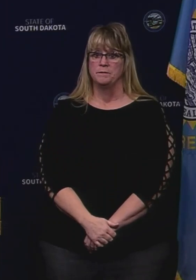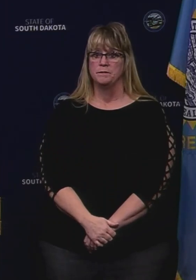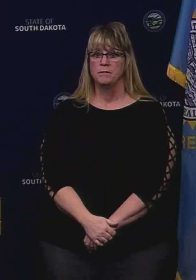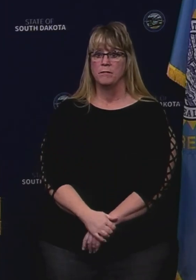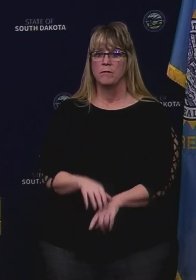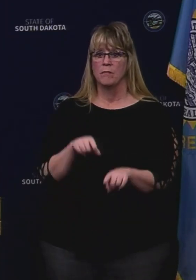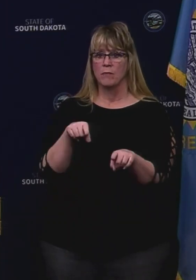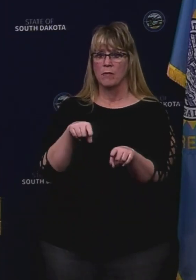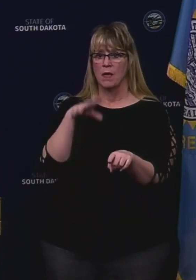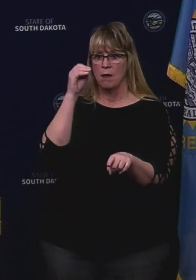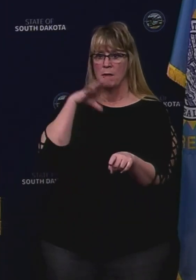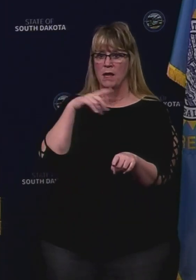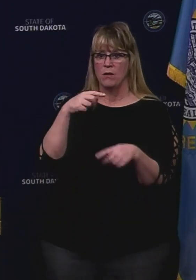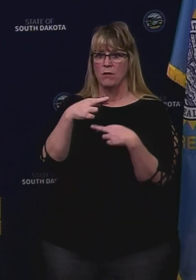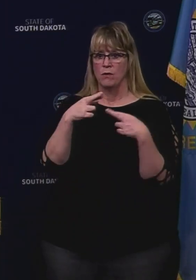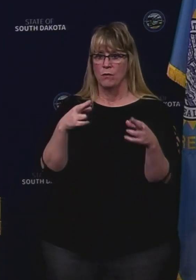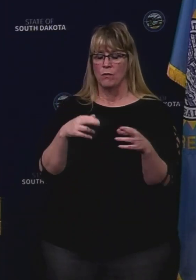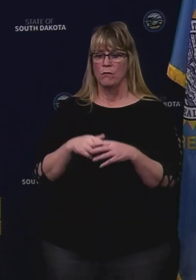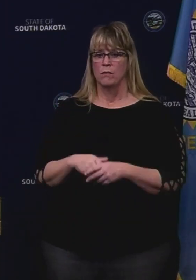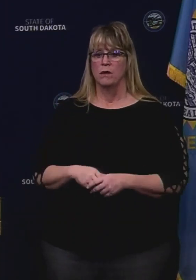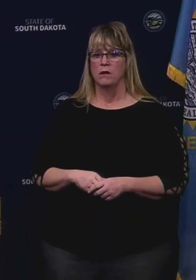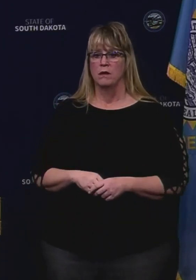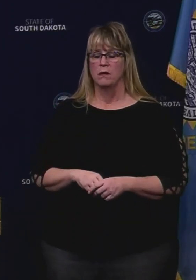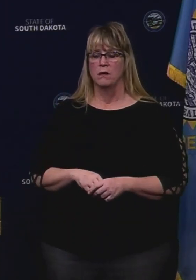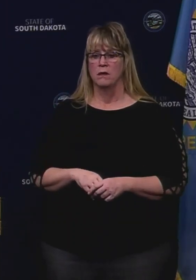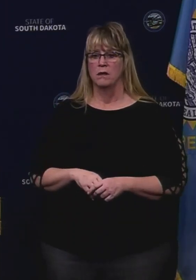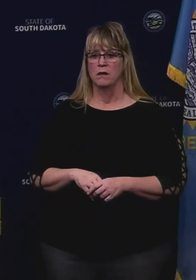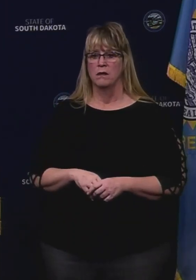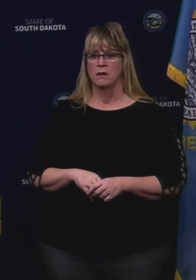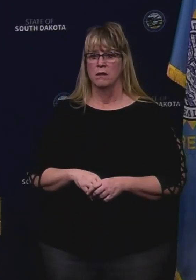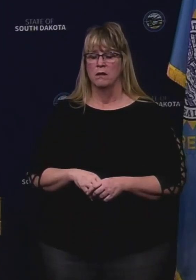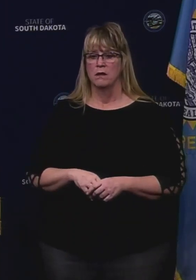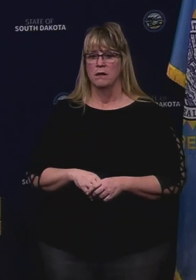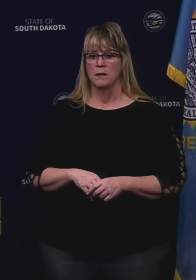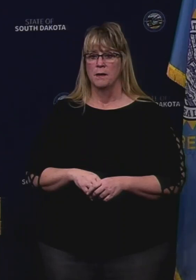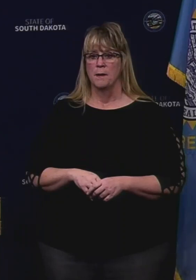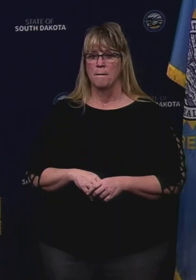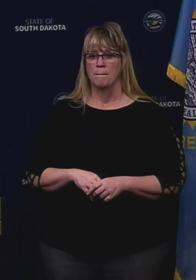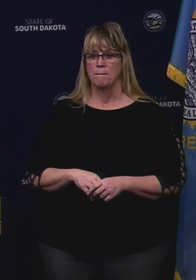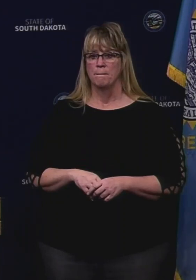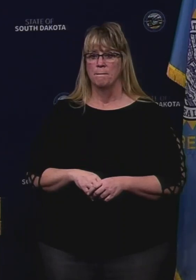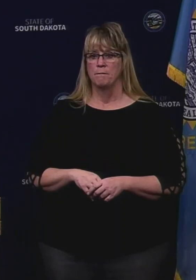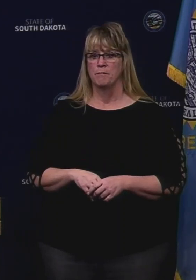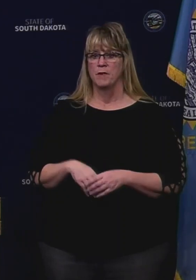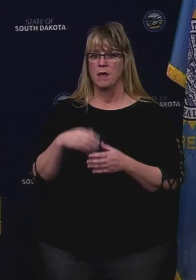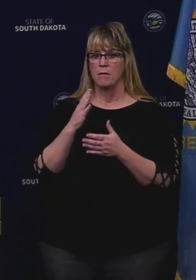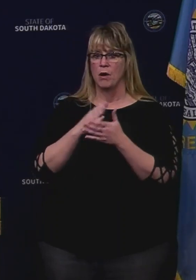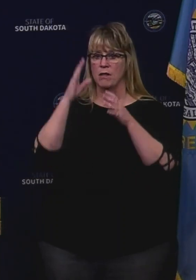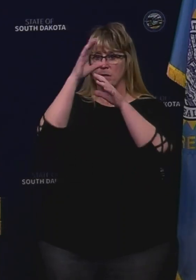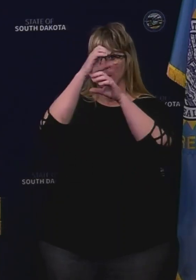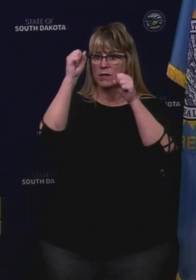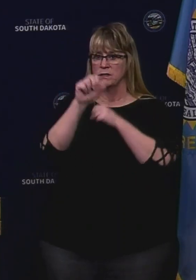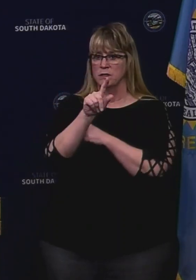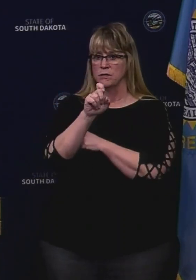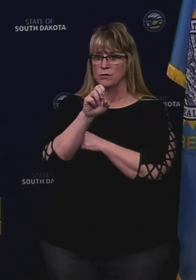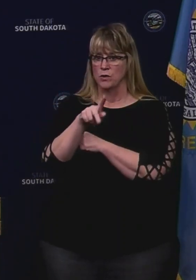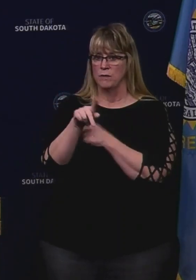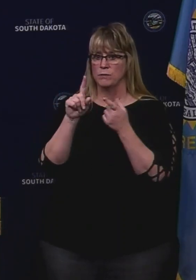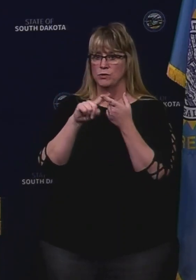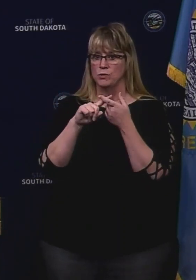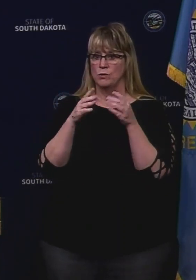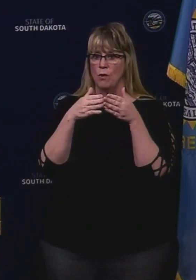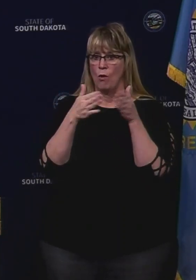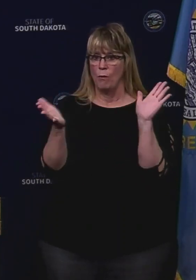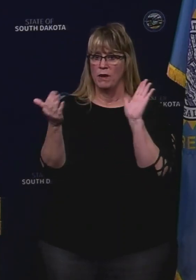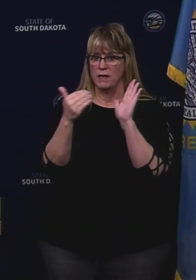Governor, this is from Dakota News Now in Sioux Falls. Part of President Trump's guidelines for states to reopen is